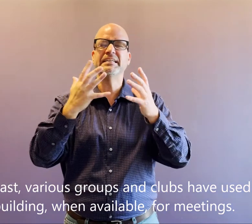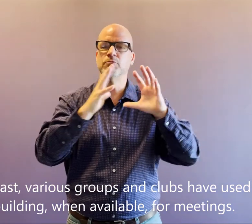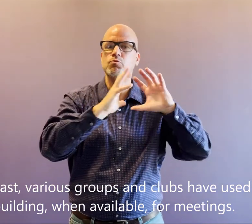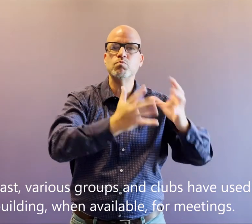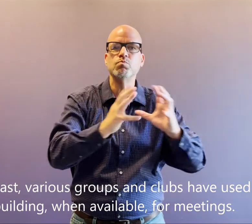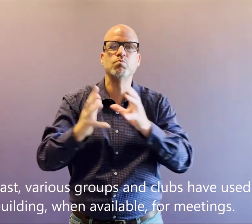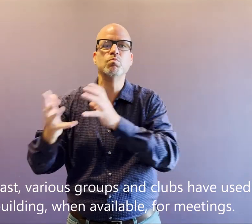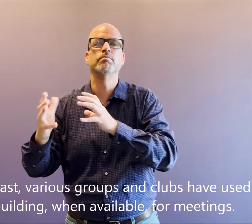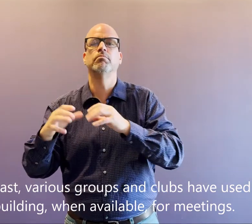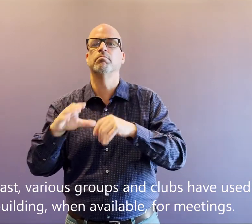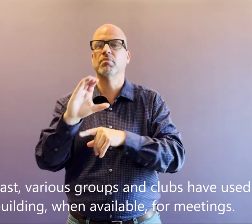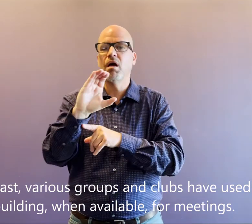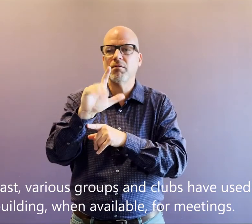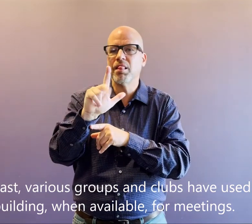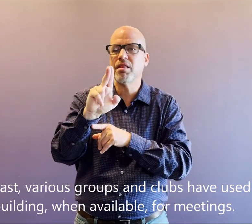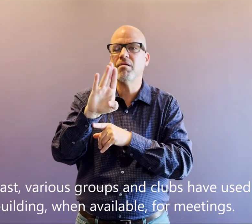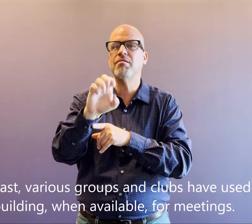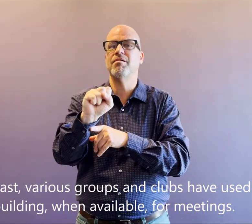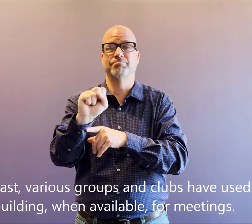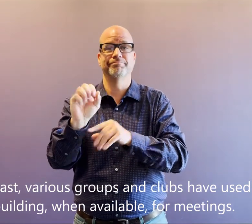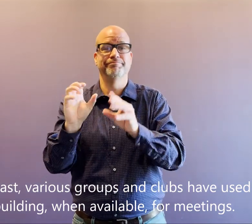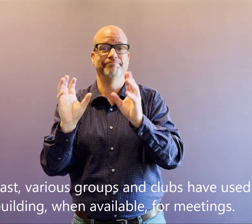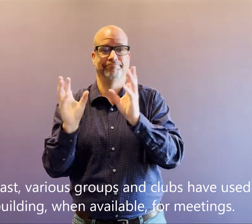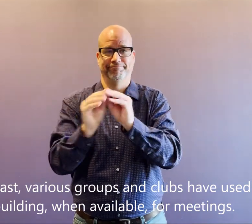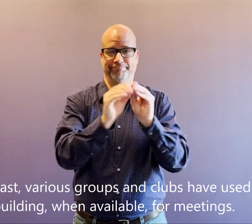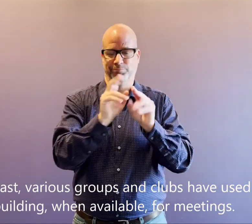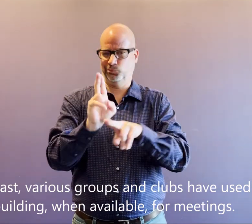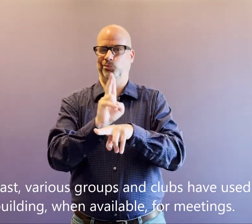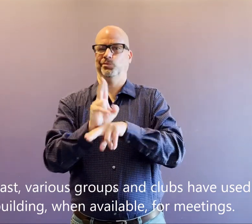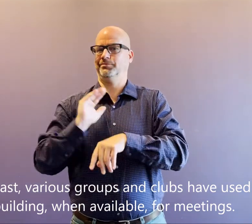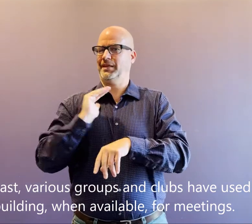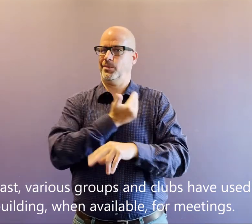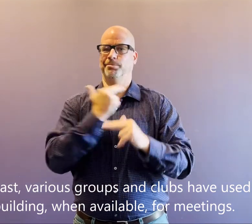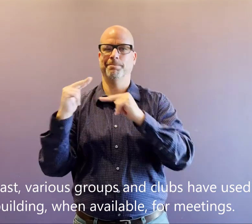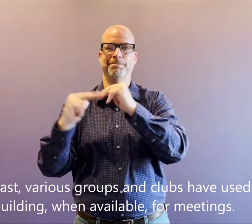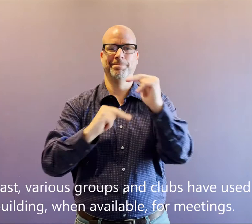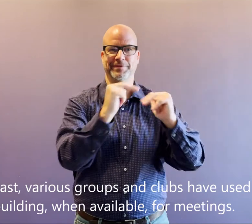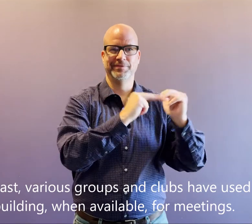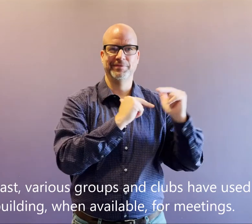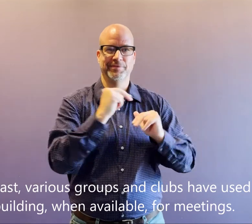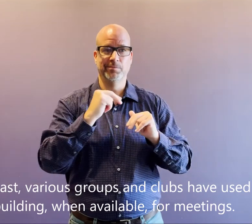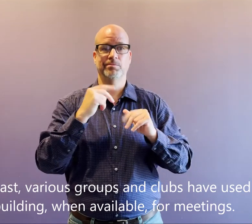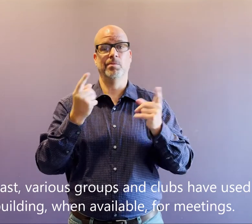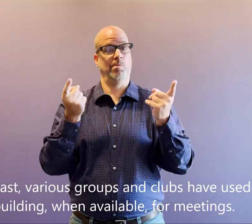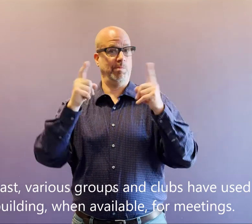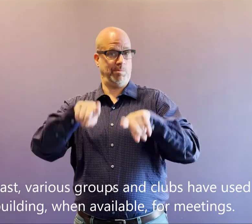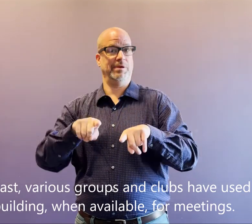In the past, various groups and clubs have used our building when available for meetings.